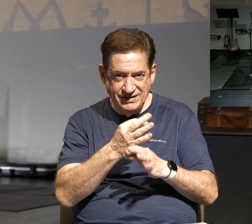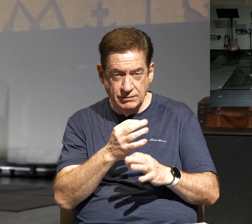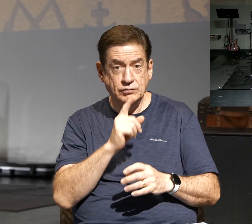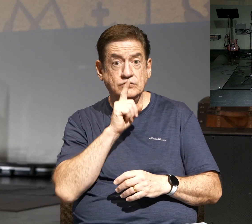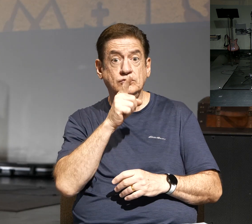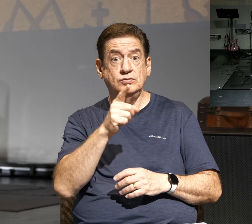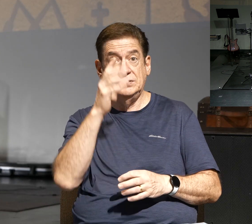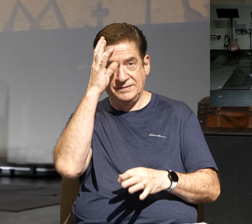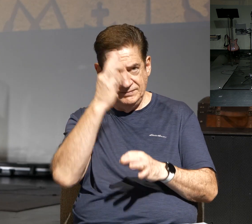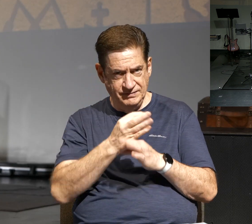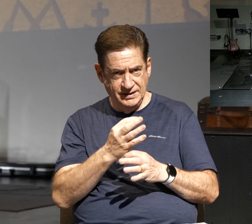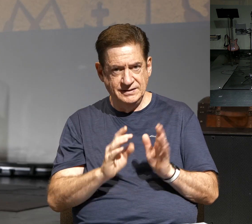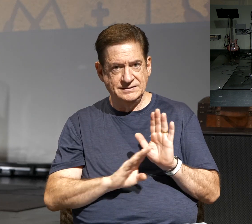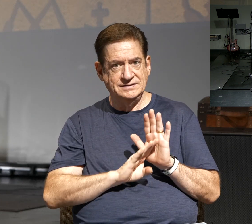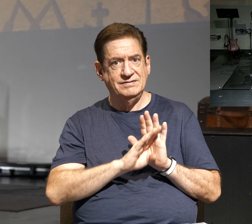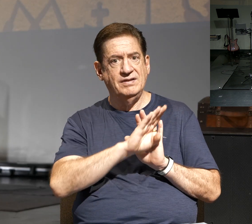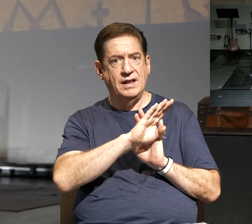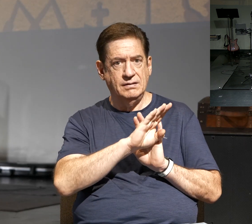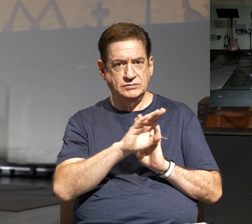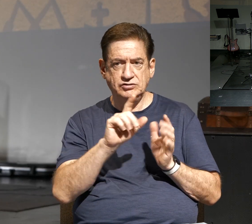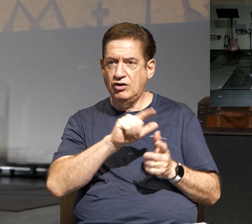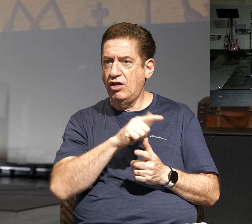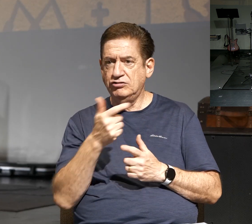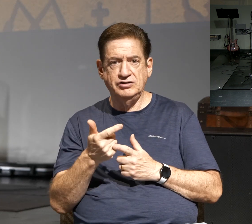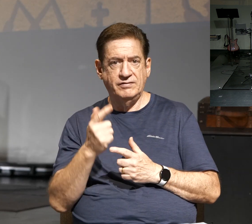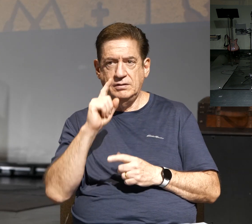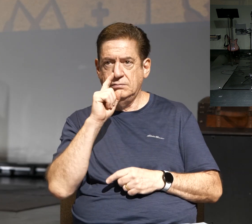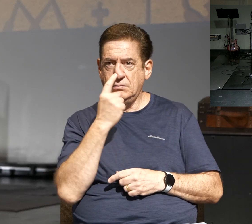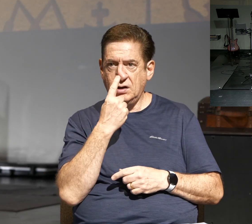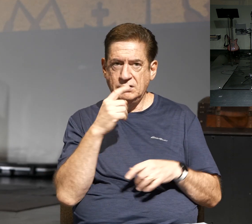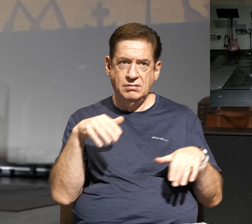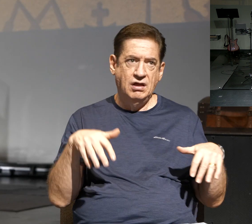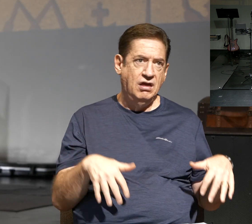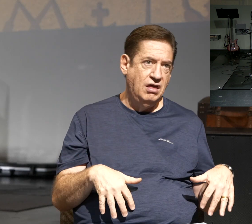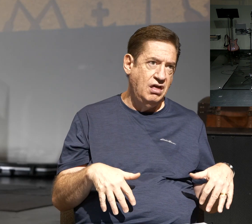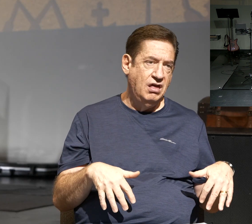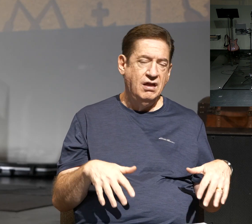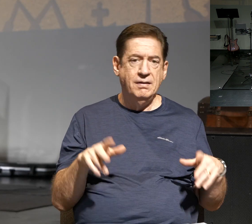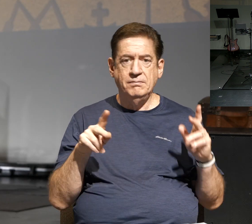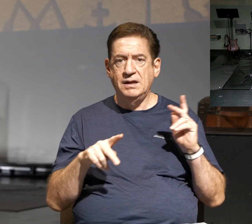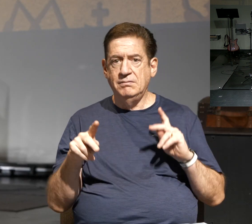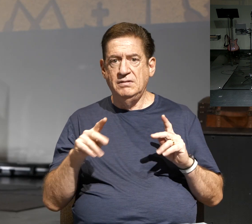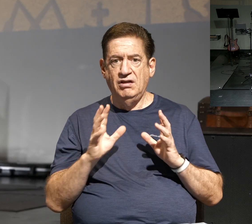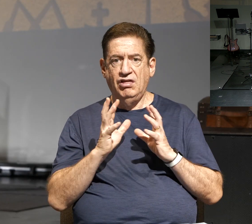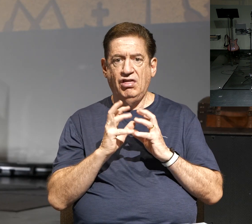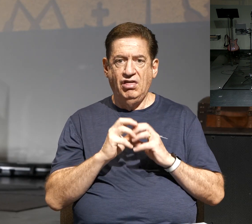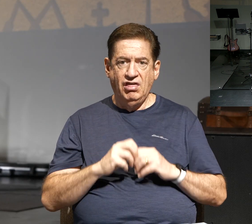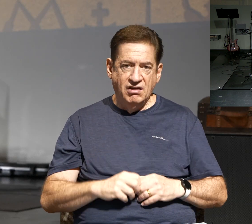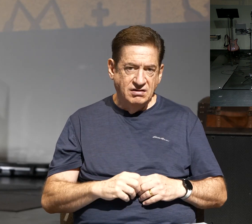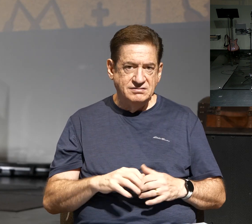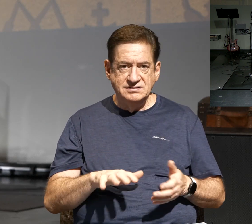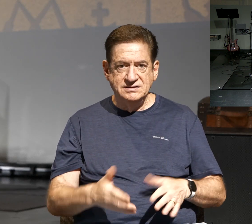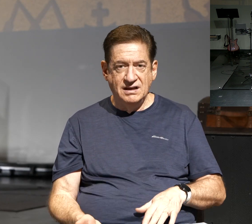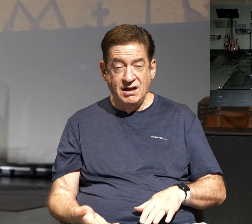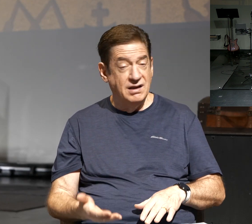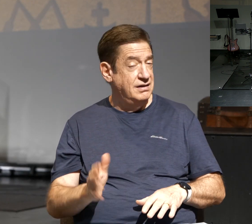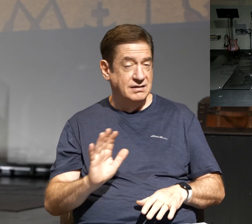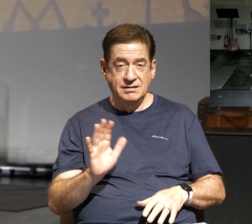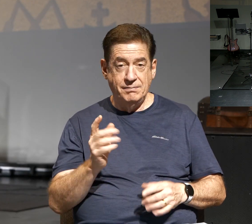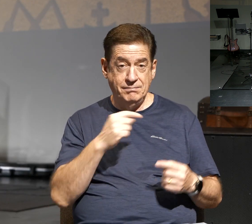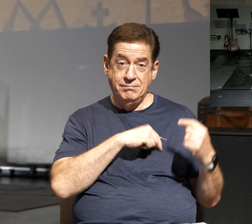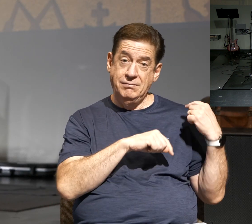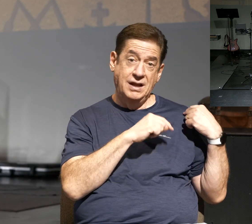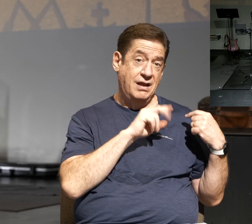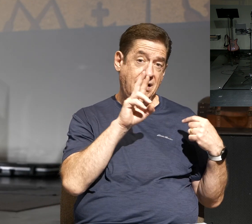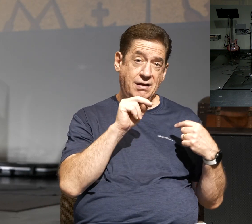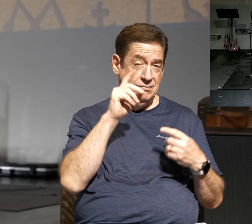faith develops. It's the alternative to boredom and stagnation that causes people to wither up and die, to go back in unbelief. It